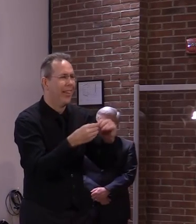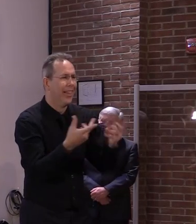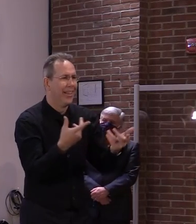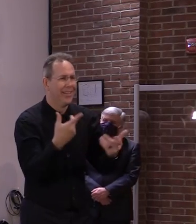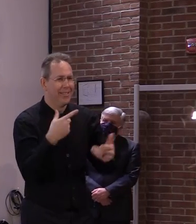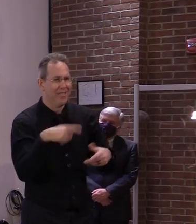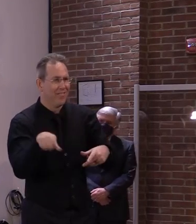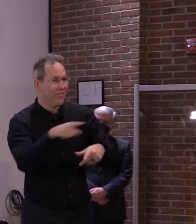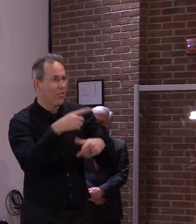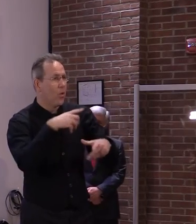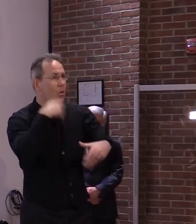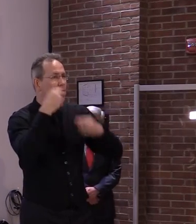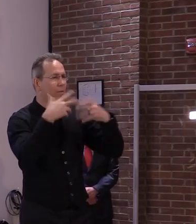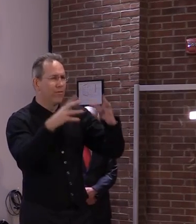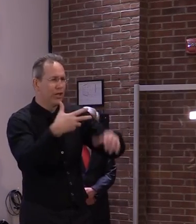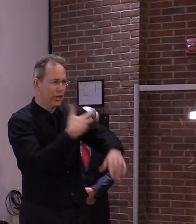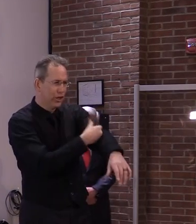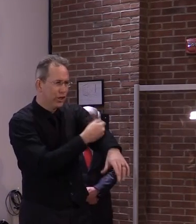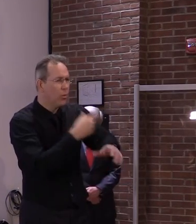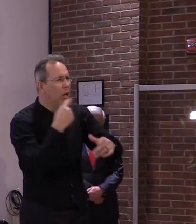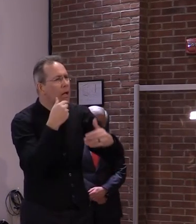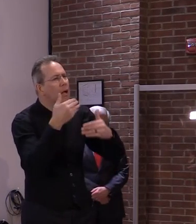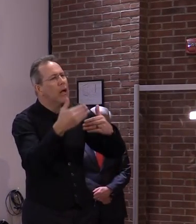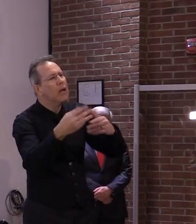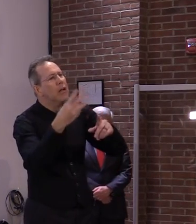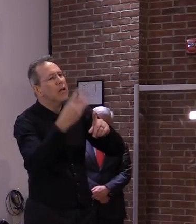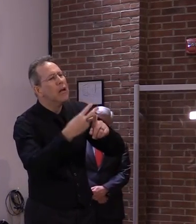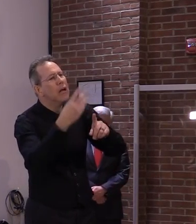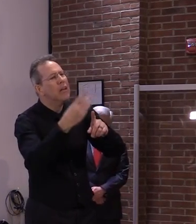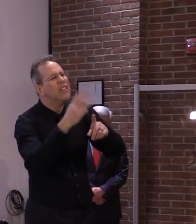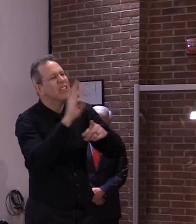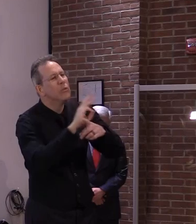of generalizable answer at this point. It's too early.